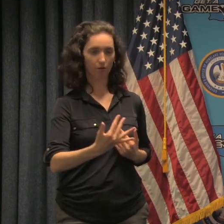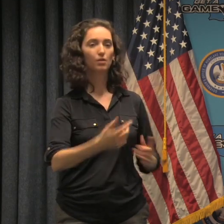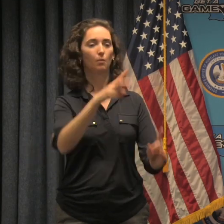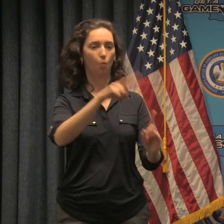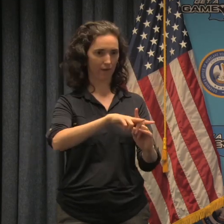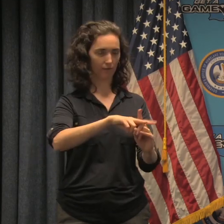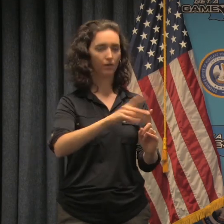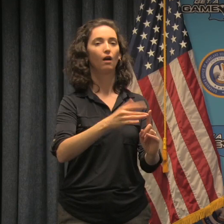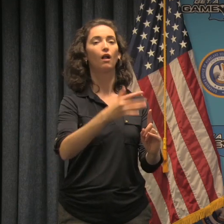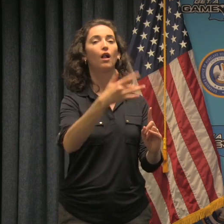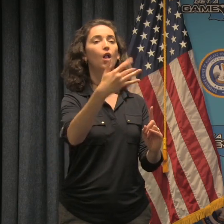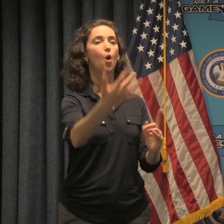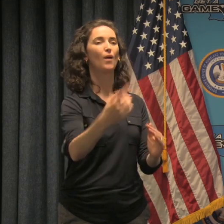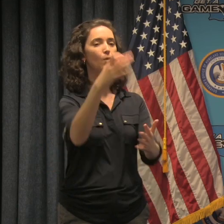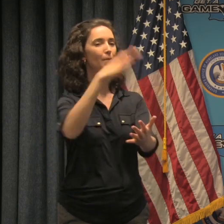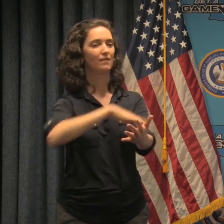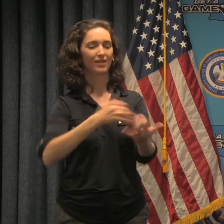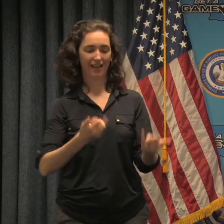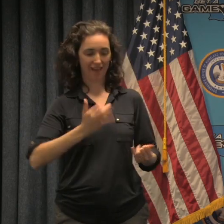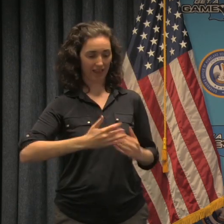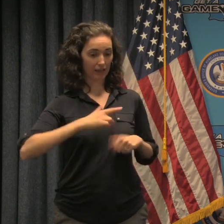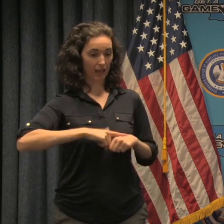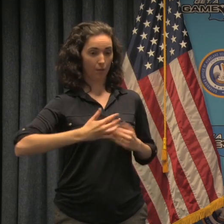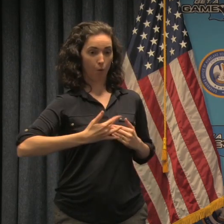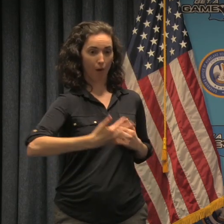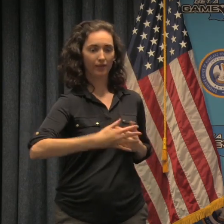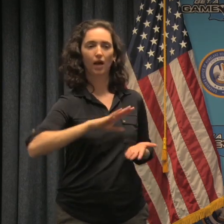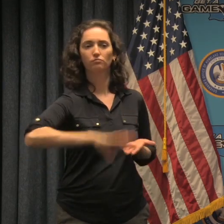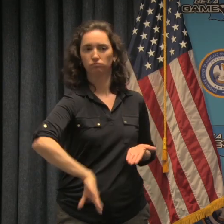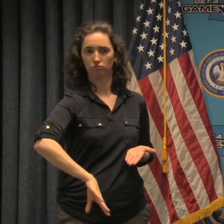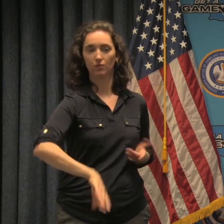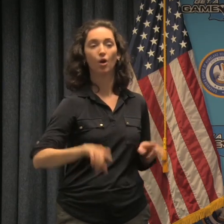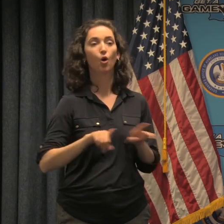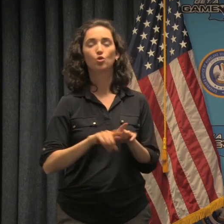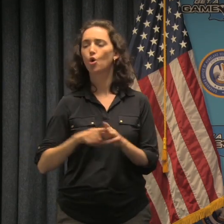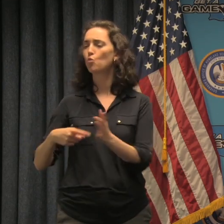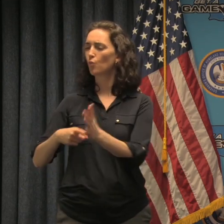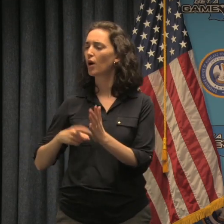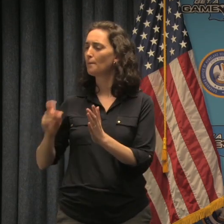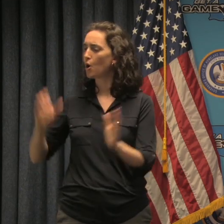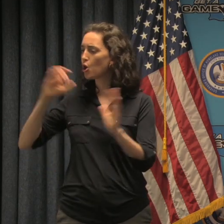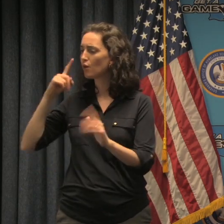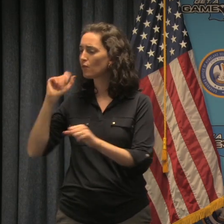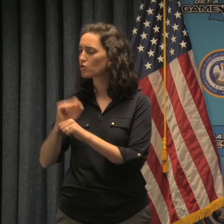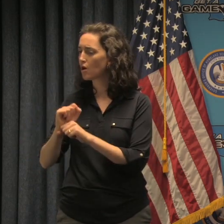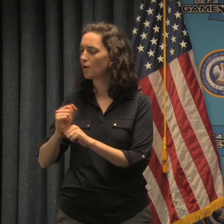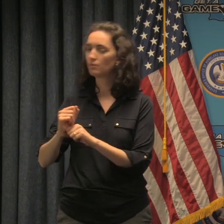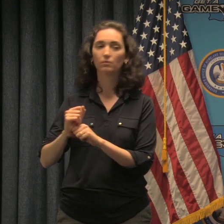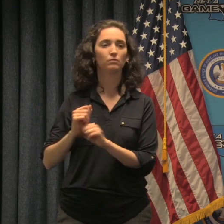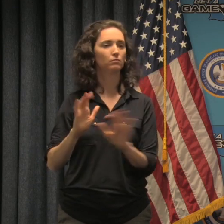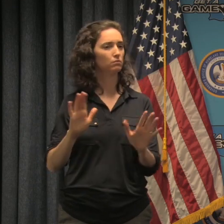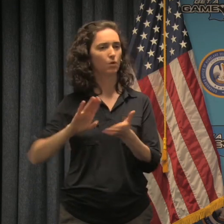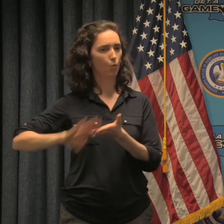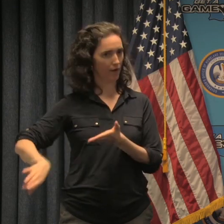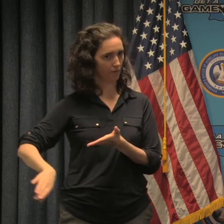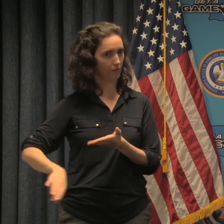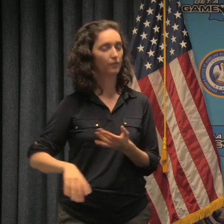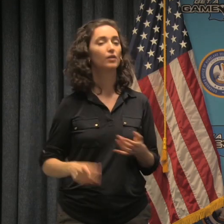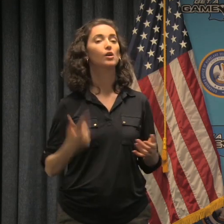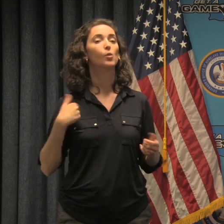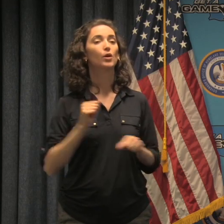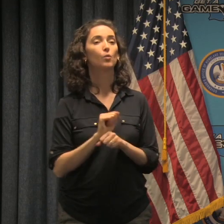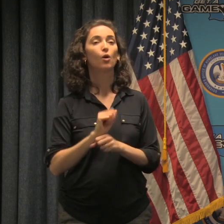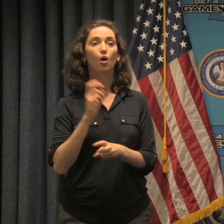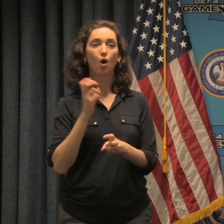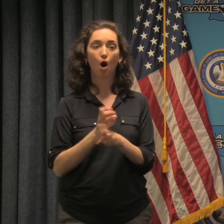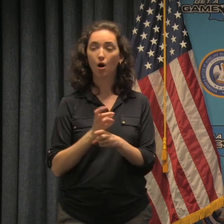waived the job search requirements that go with that. We're working hard to expedite